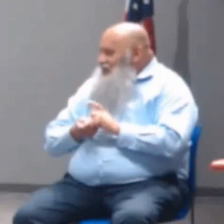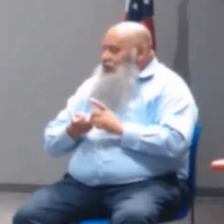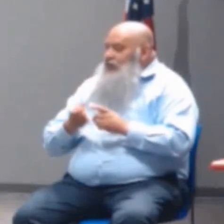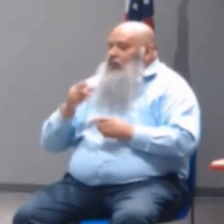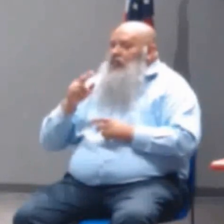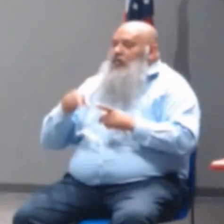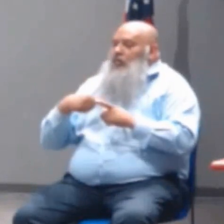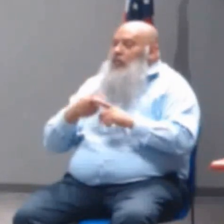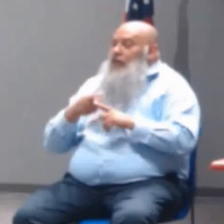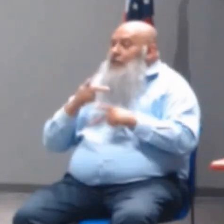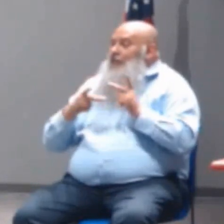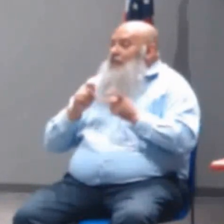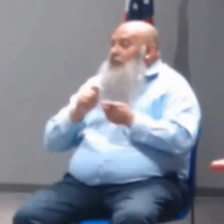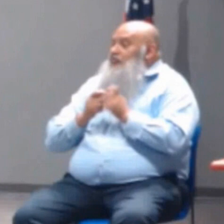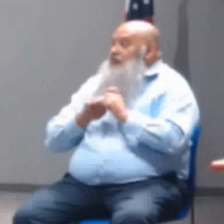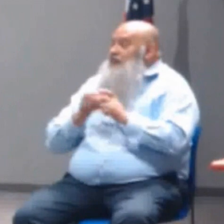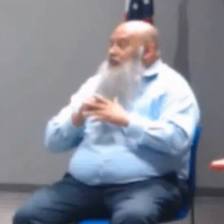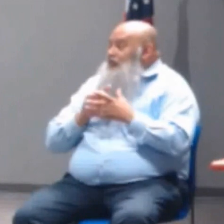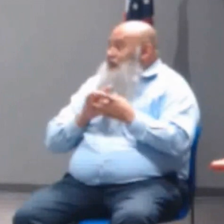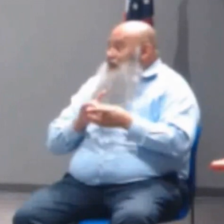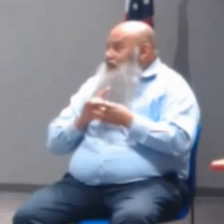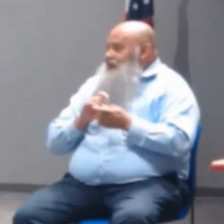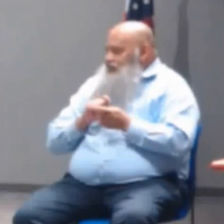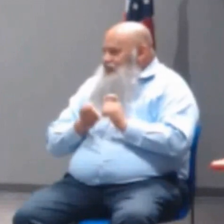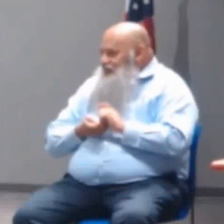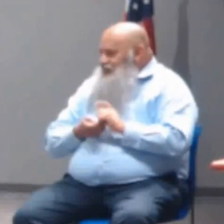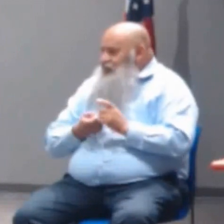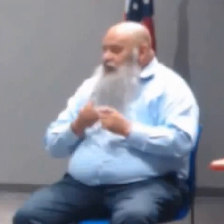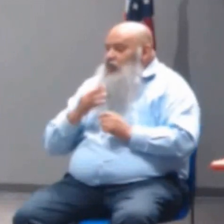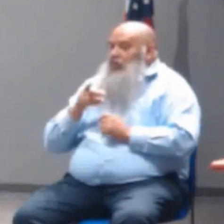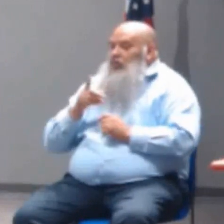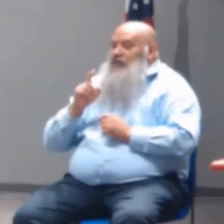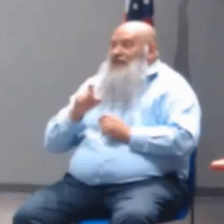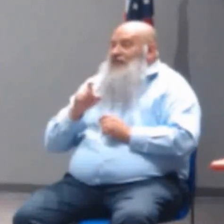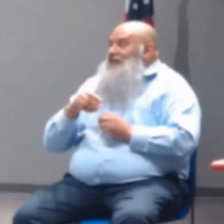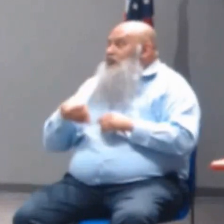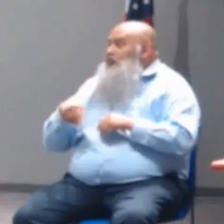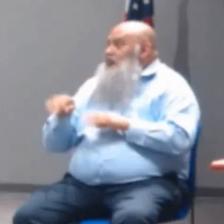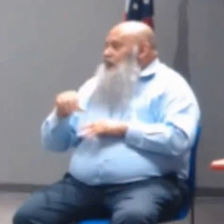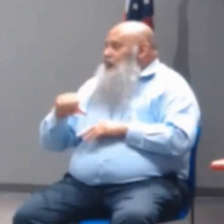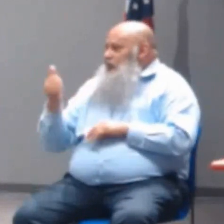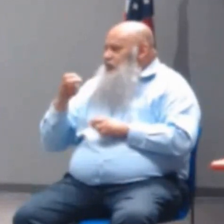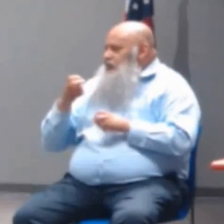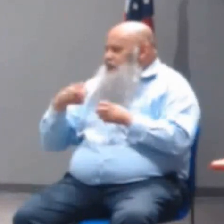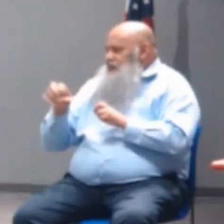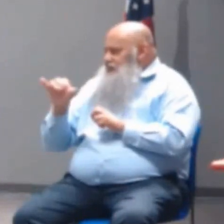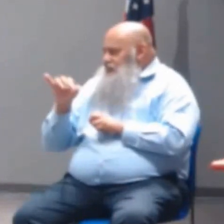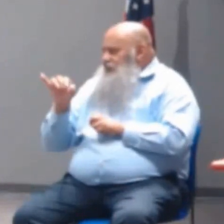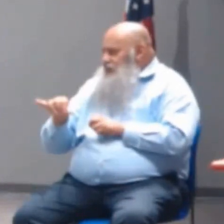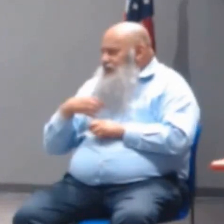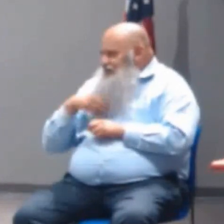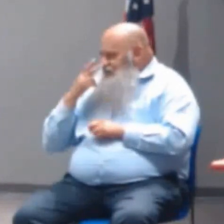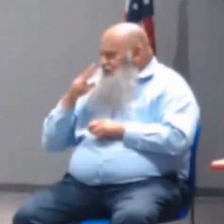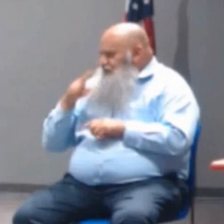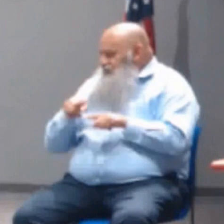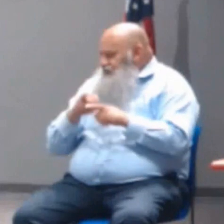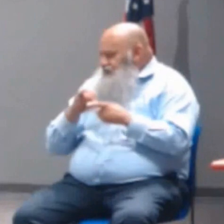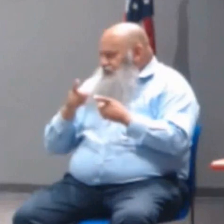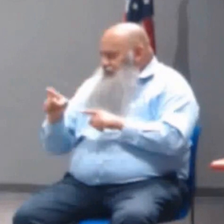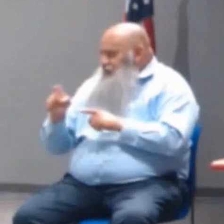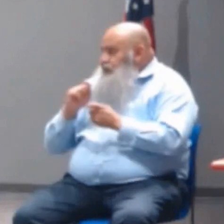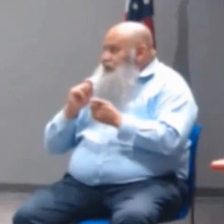have changes in their relationships or when they need to move and other transitions like that. And we